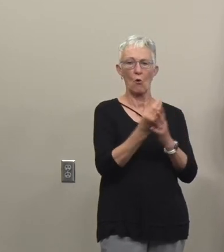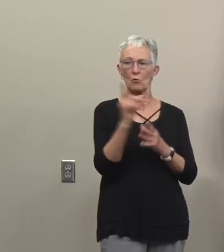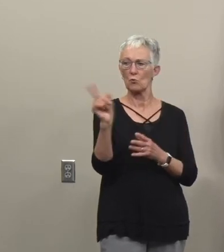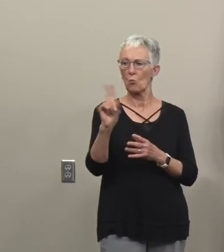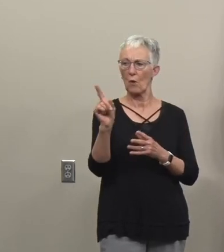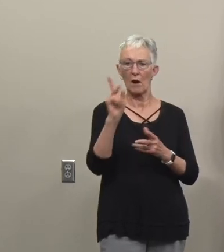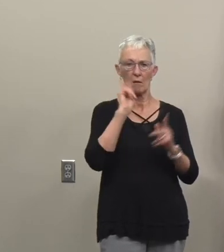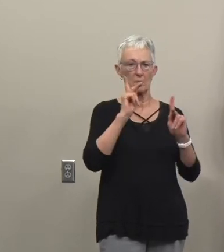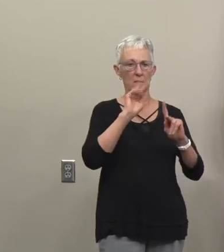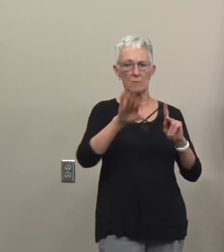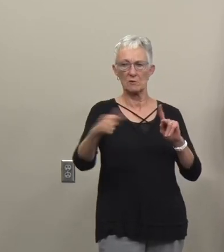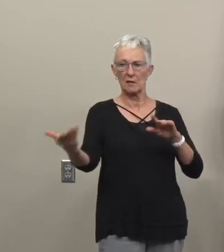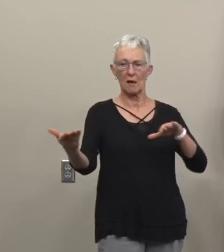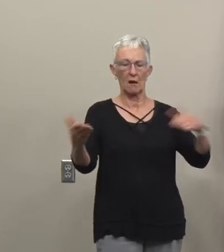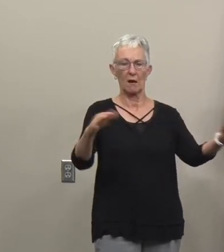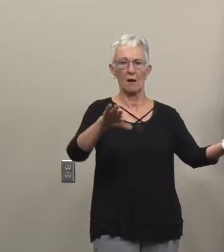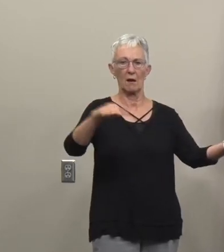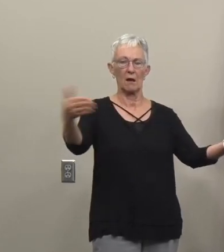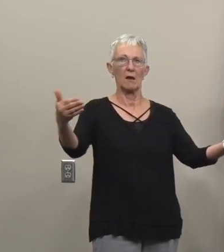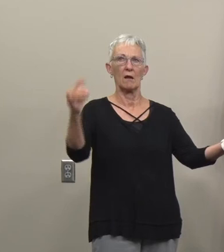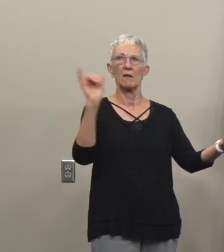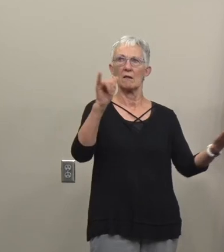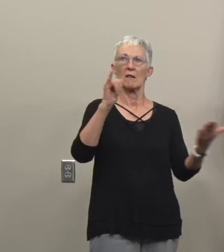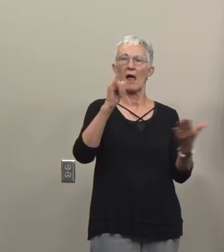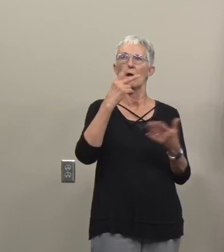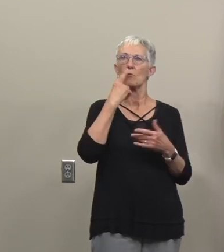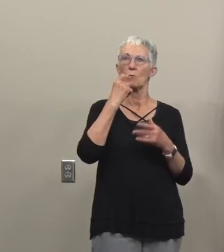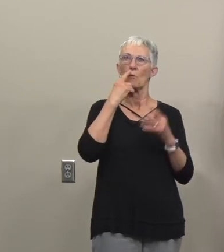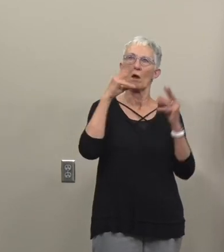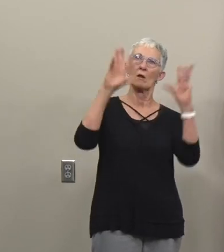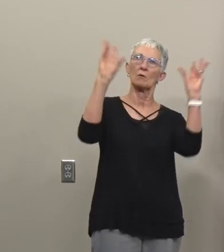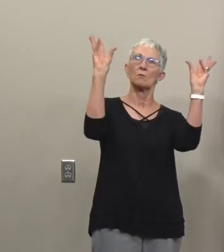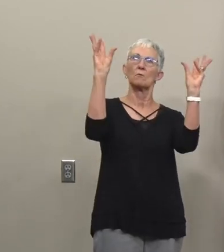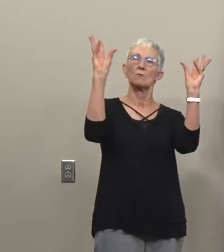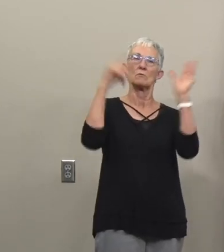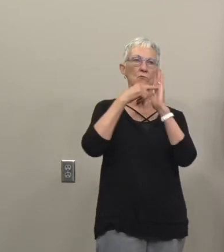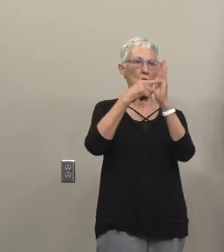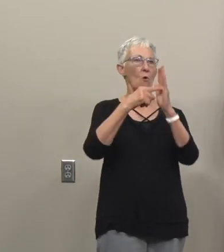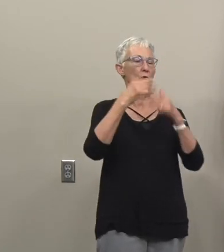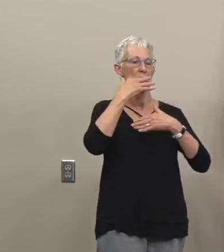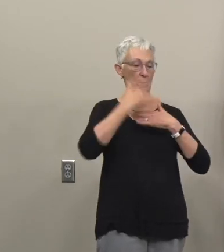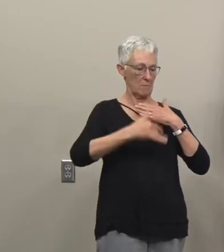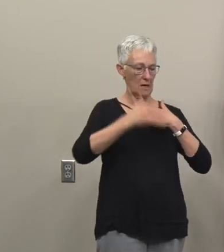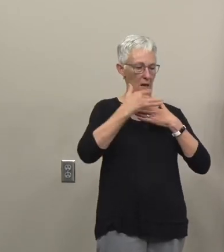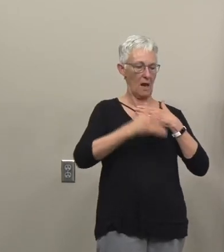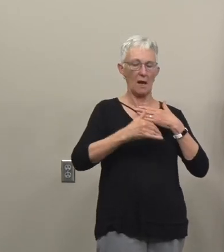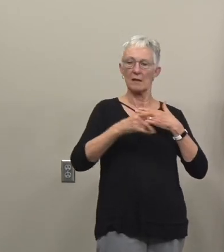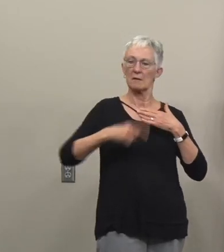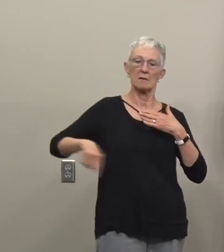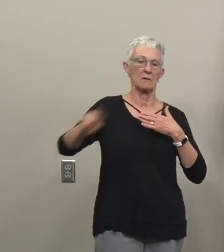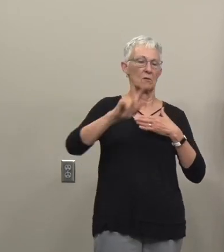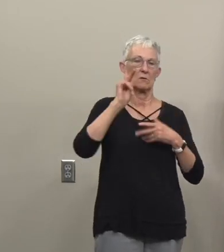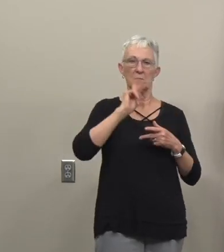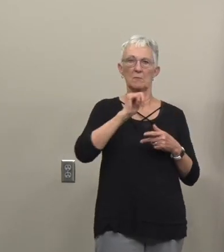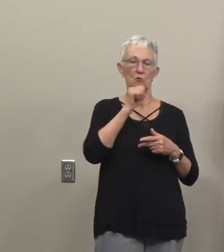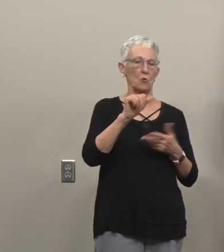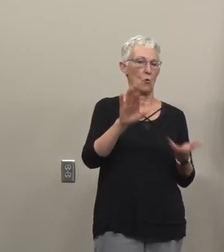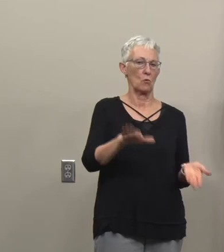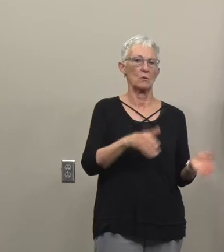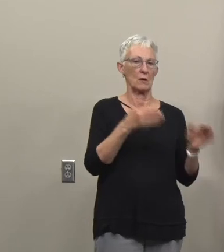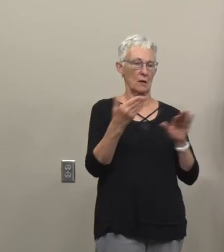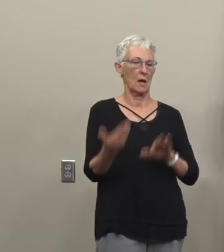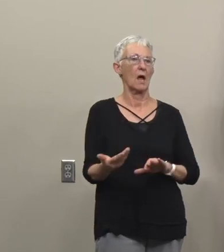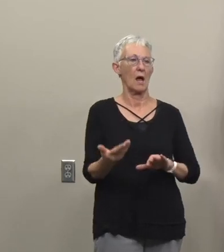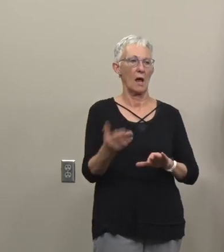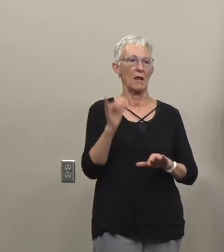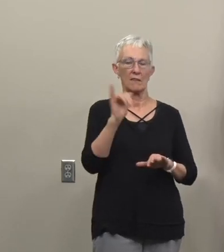seems to signal to the skies that blood of heroes never dies, but lends a luster to the red of the flower that